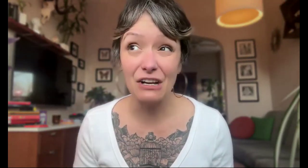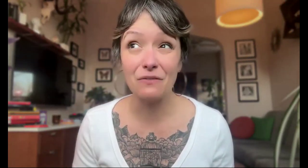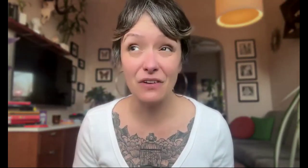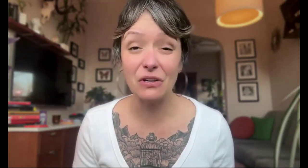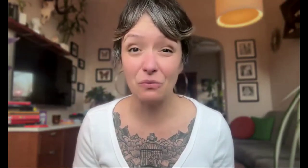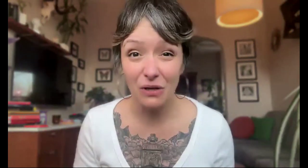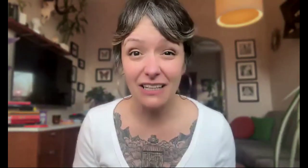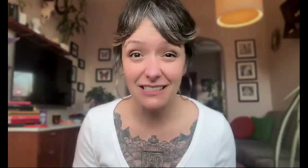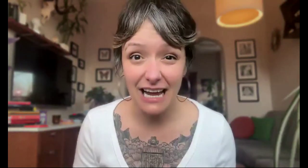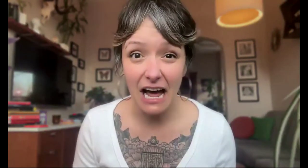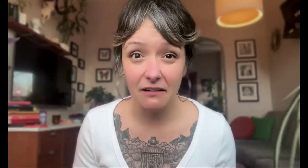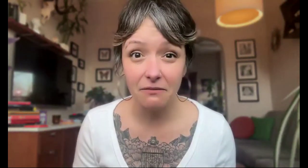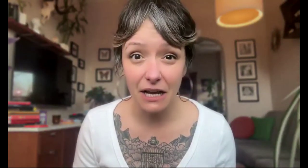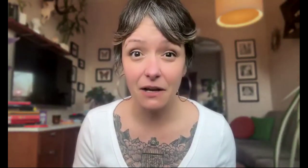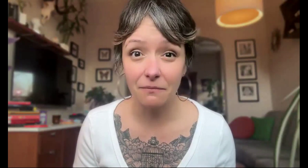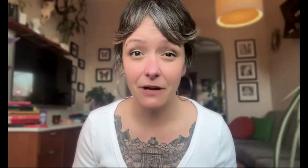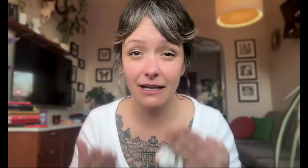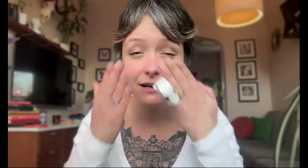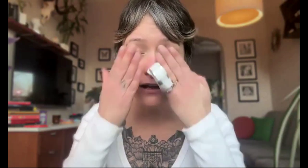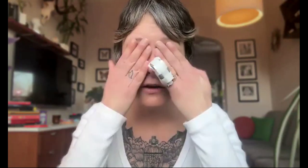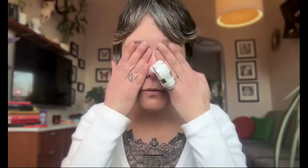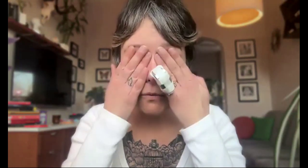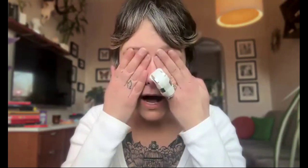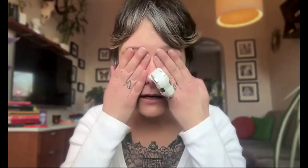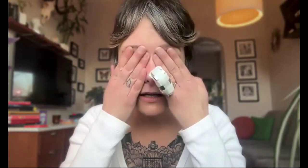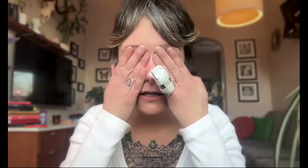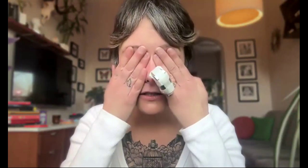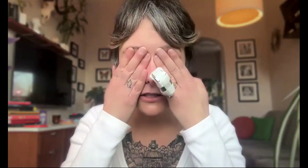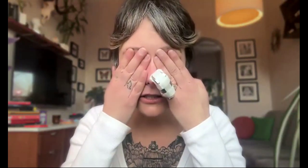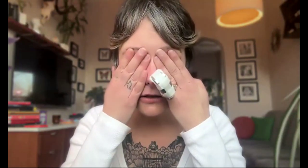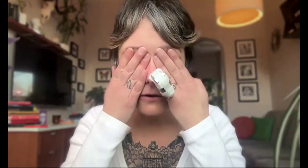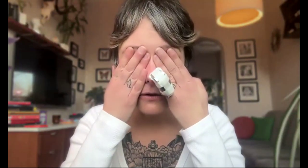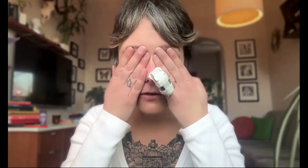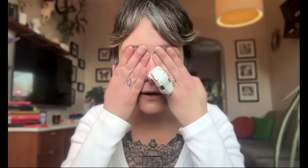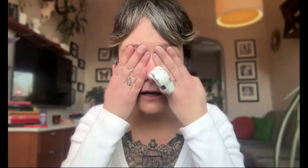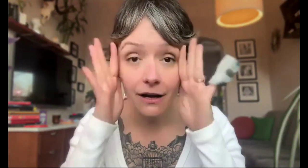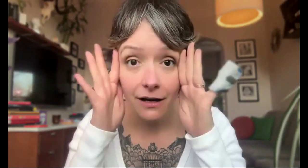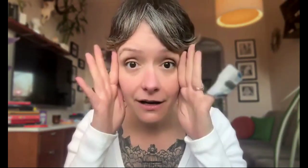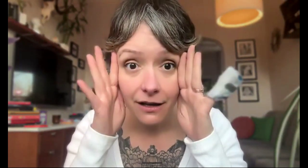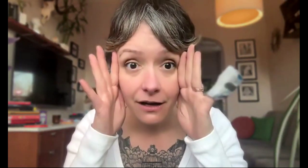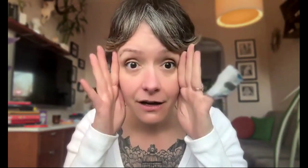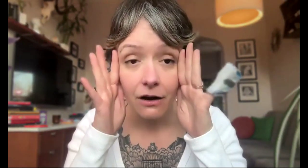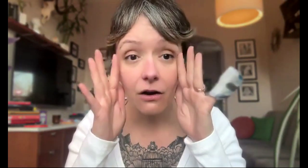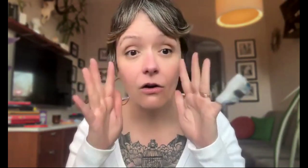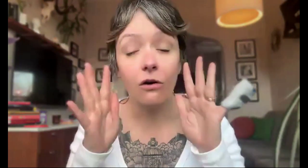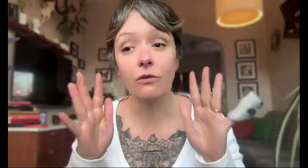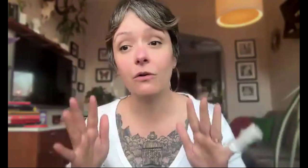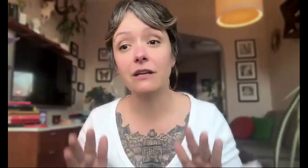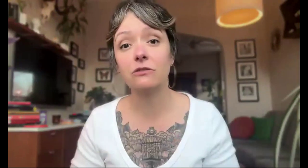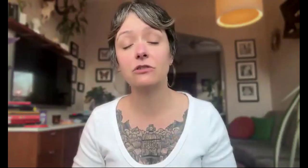you're feeling really sad. Okay, ready? 1, 2, 3. Oh, you guys look